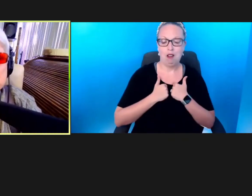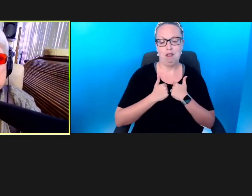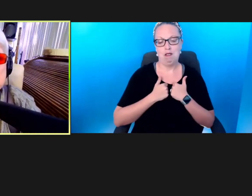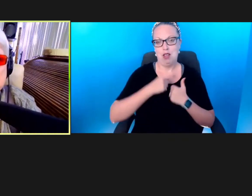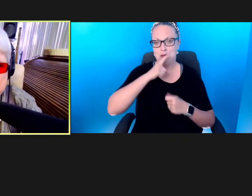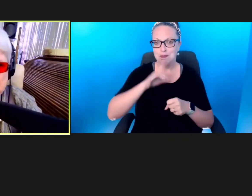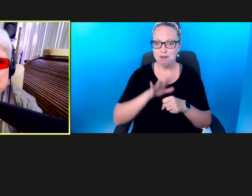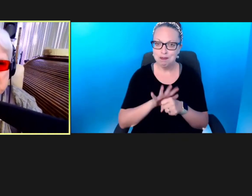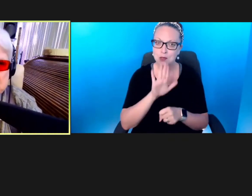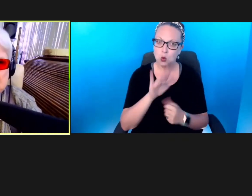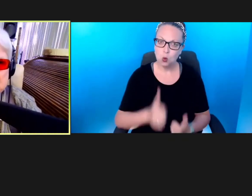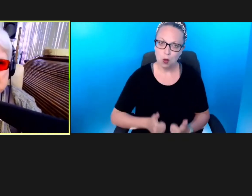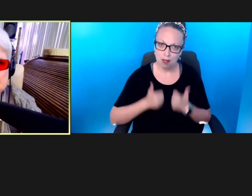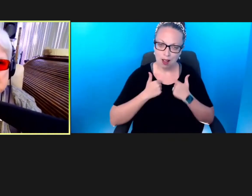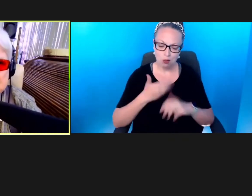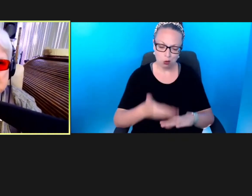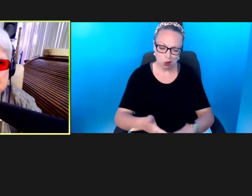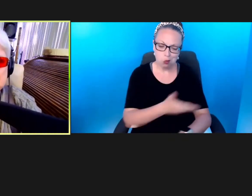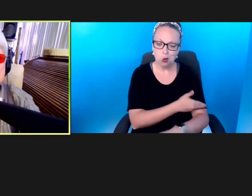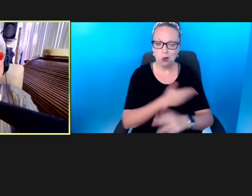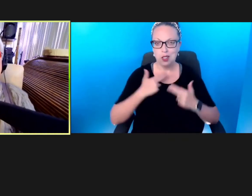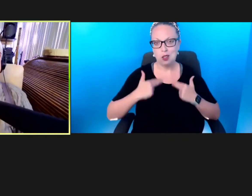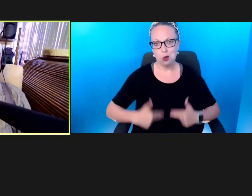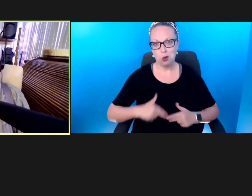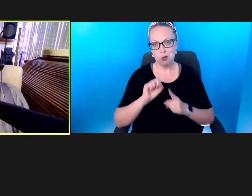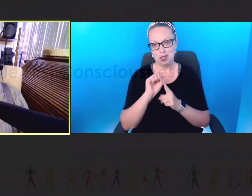the betterment of the human condition.